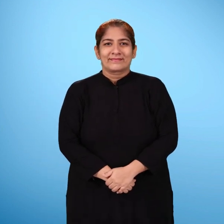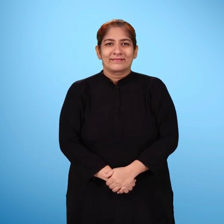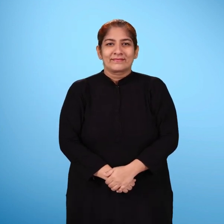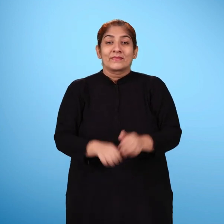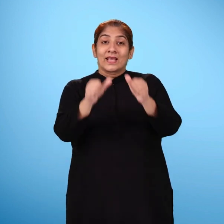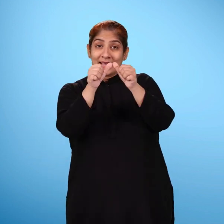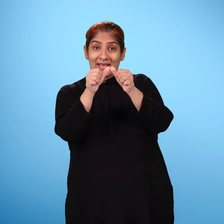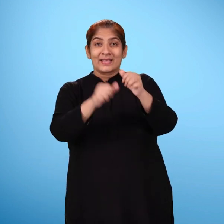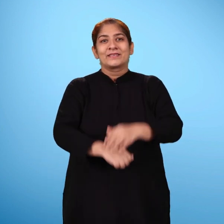Option A.